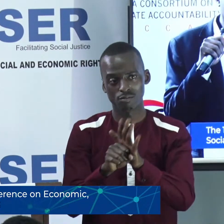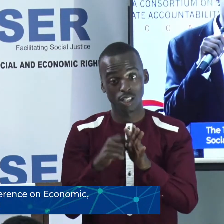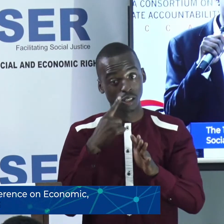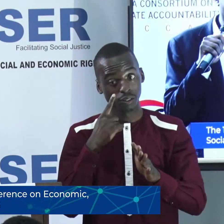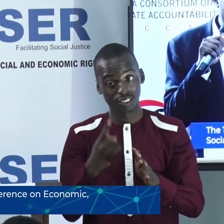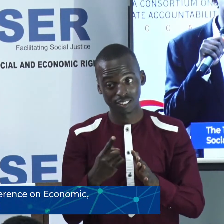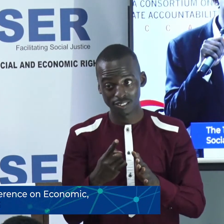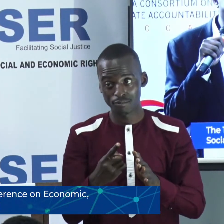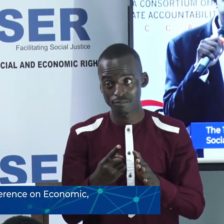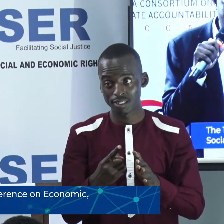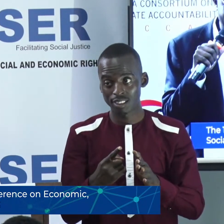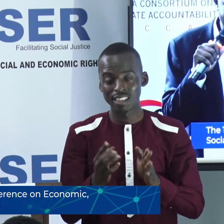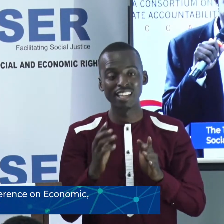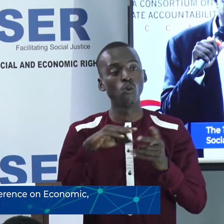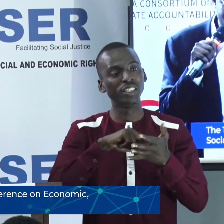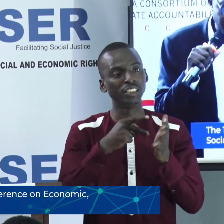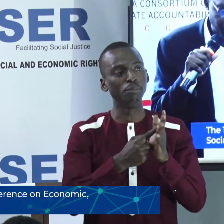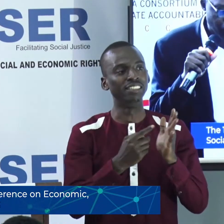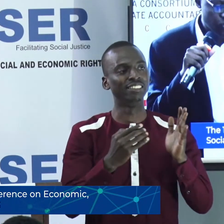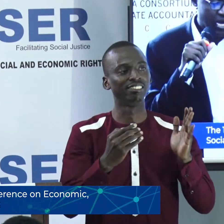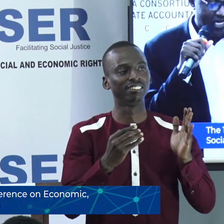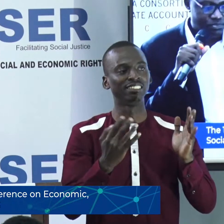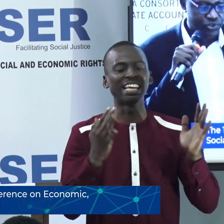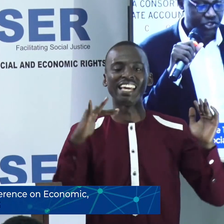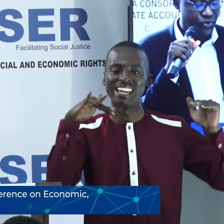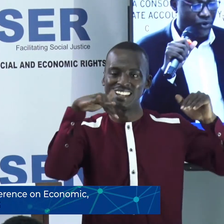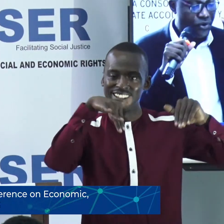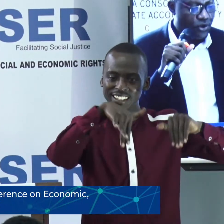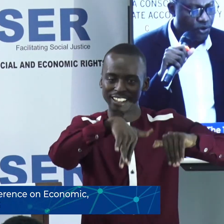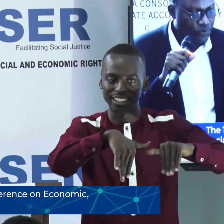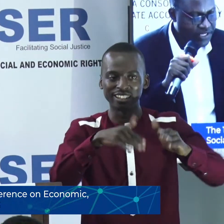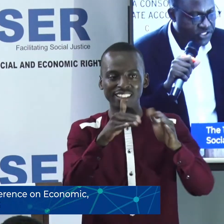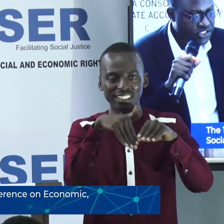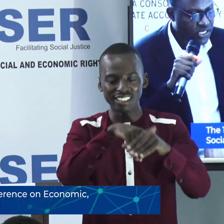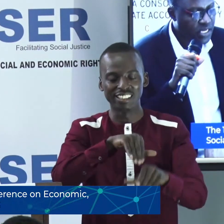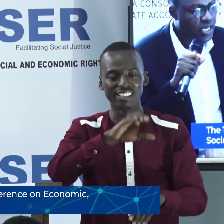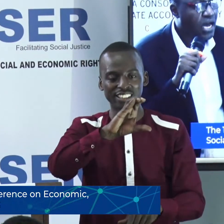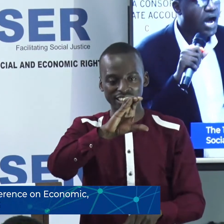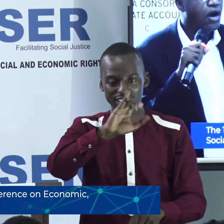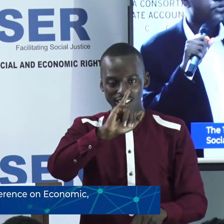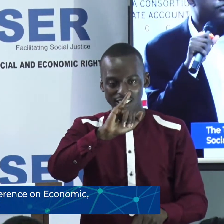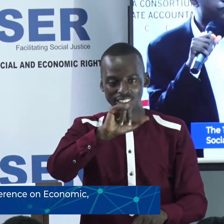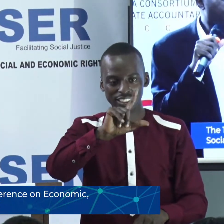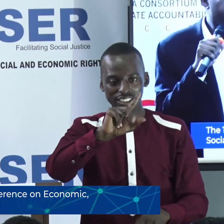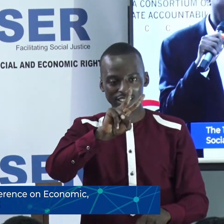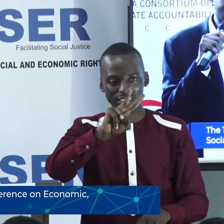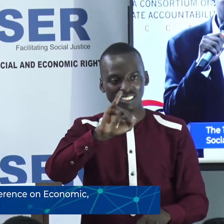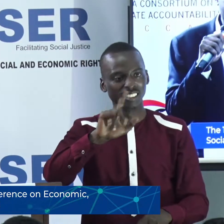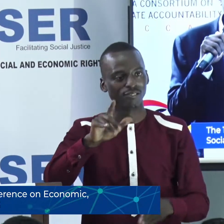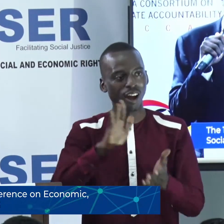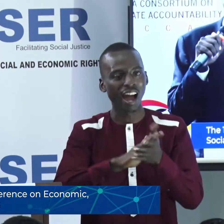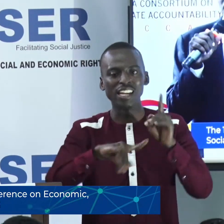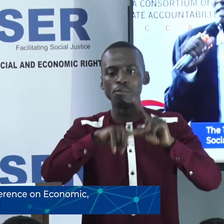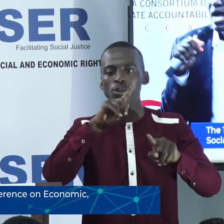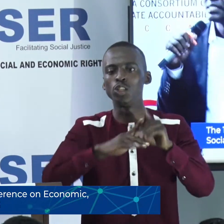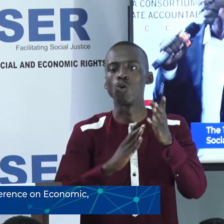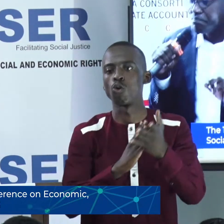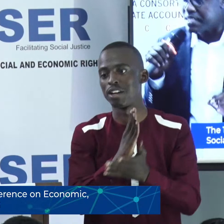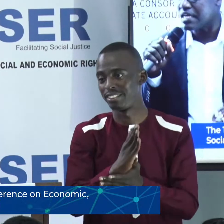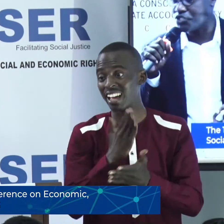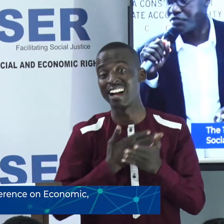is a rapid decline in civil and political rights. How do we address this? And it